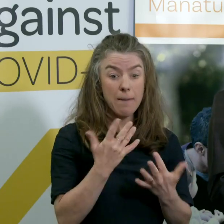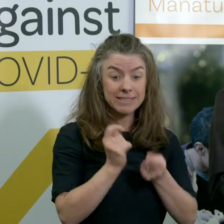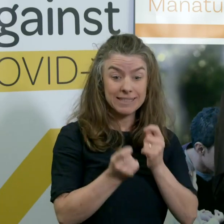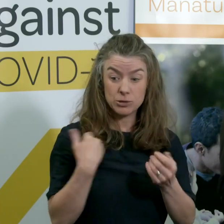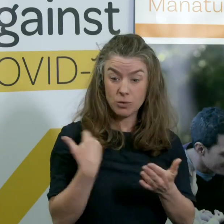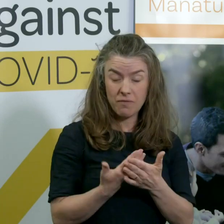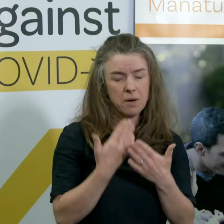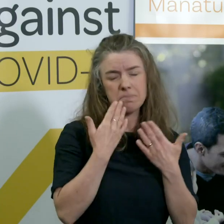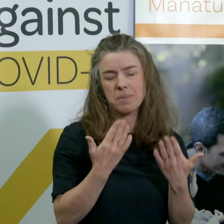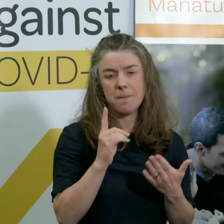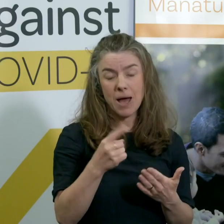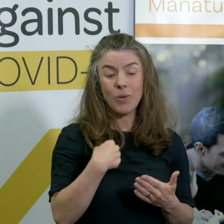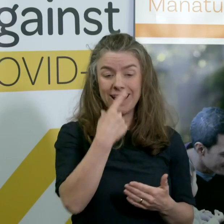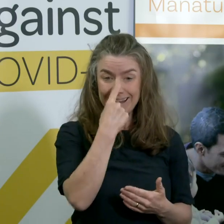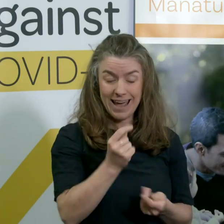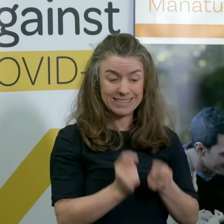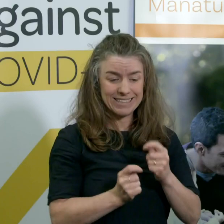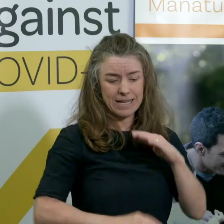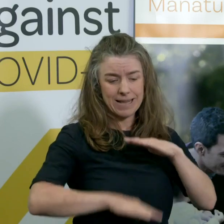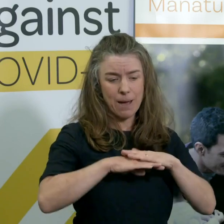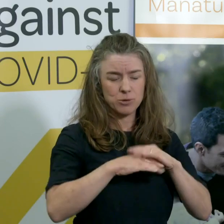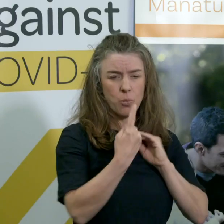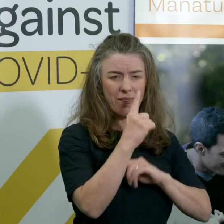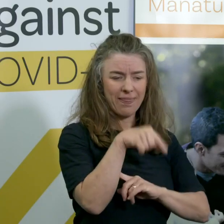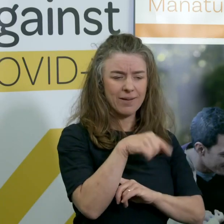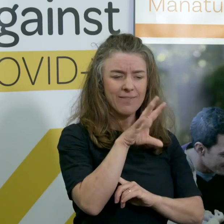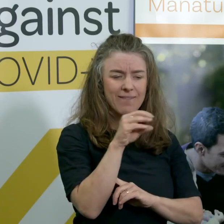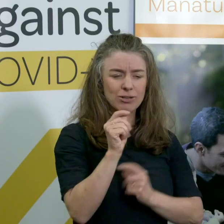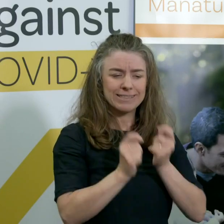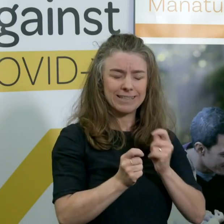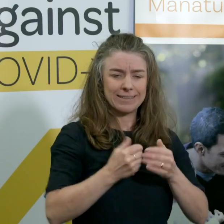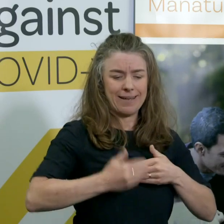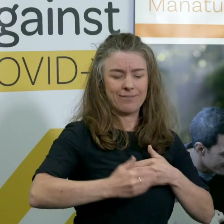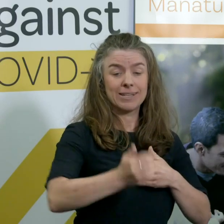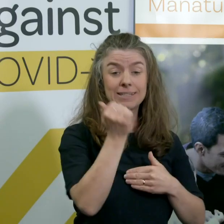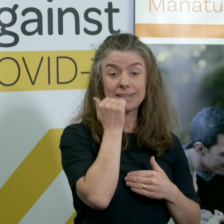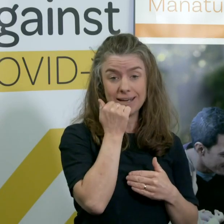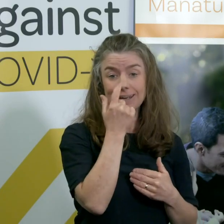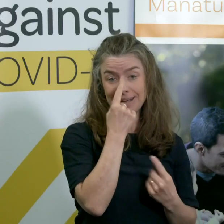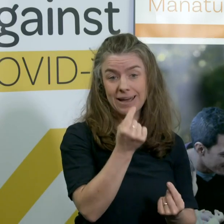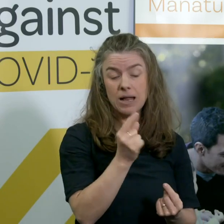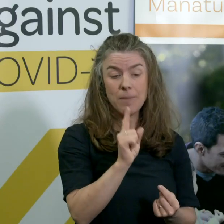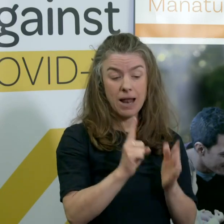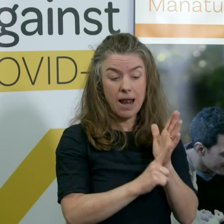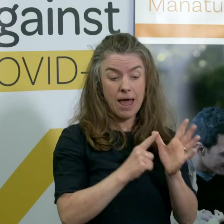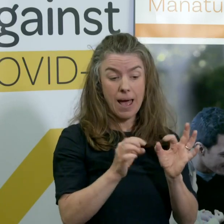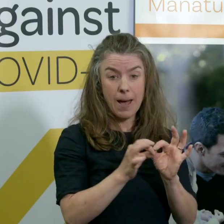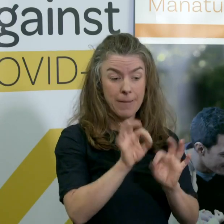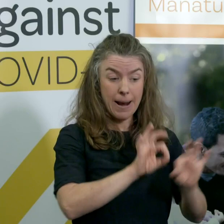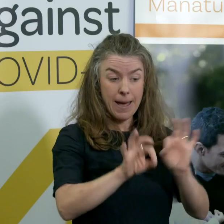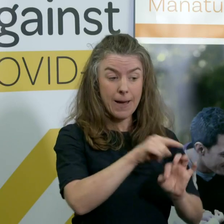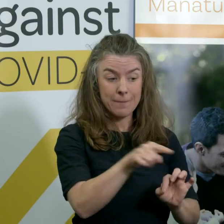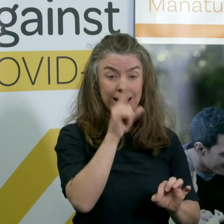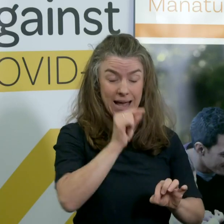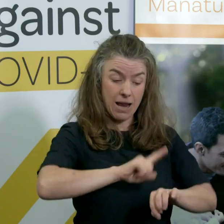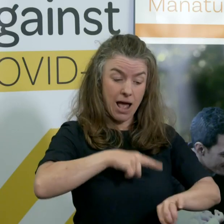total number, but the capacity that we can do at the moment is up to 1,500 a day. But again, the laboratories could work longer hours